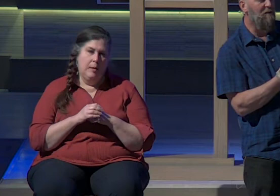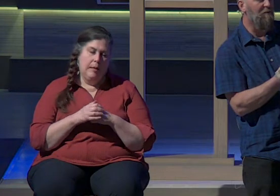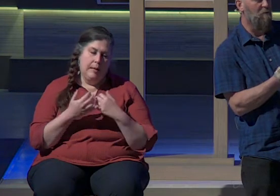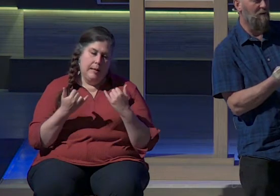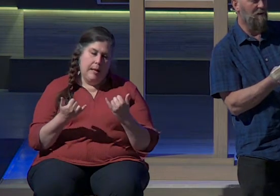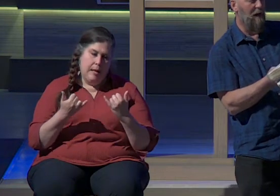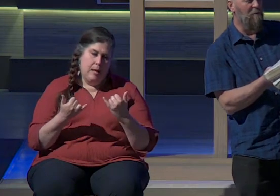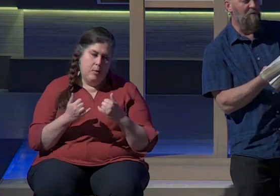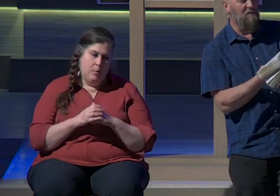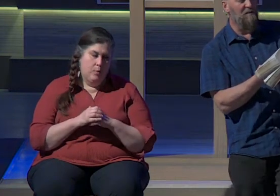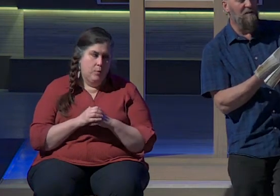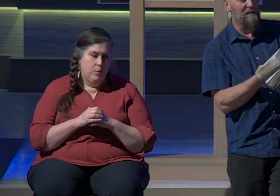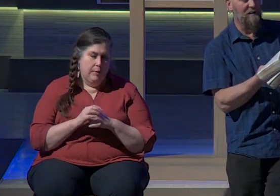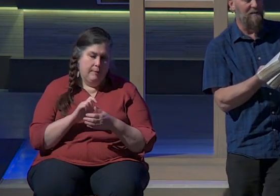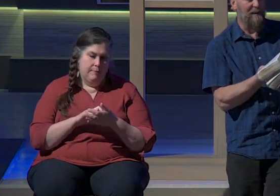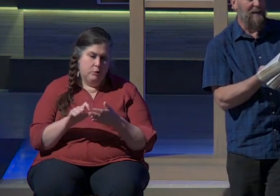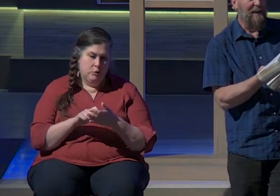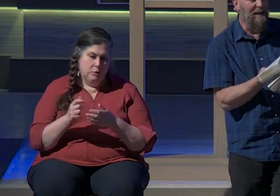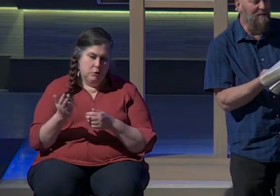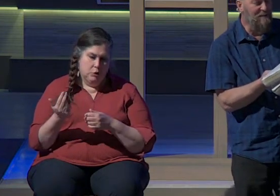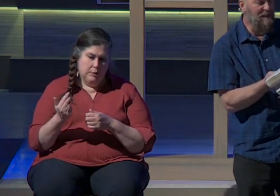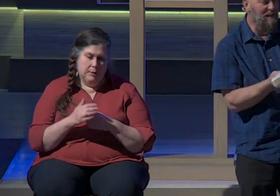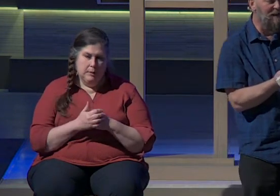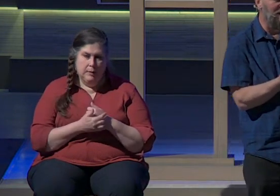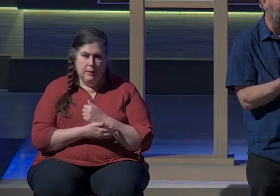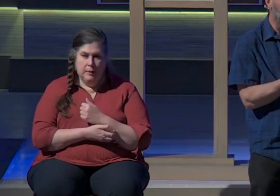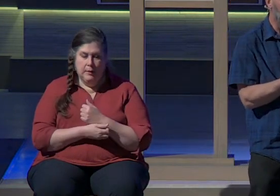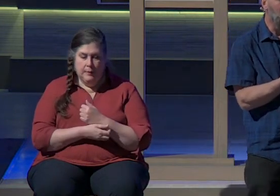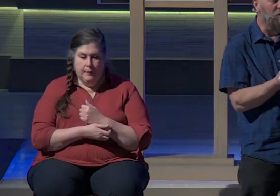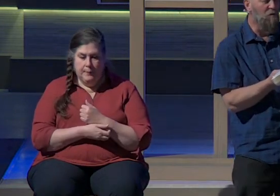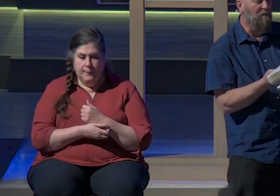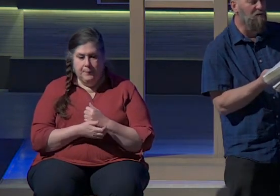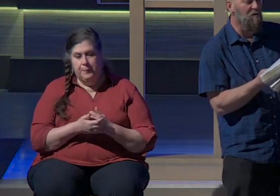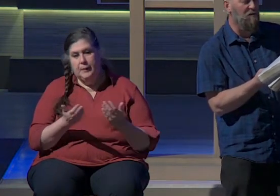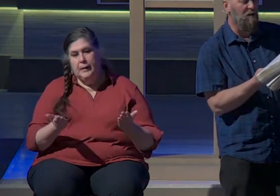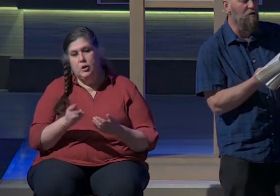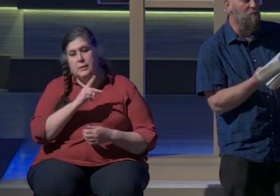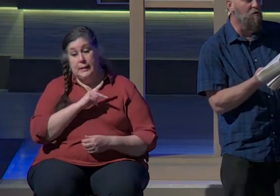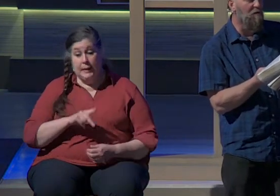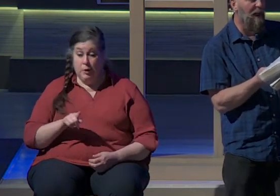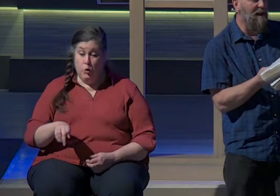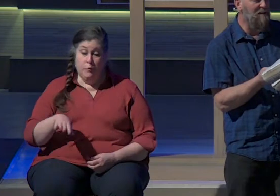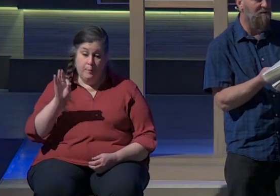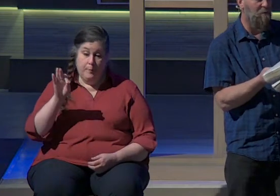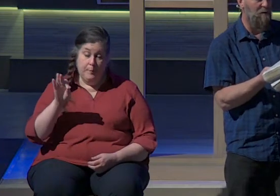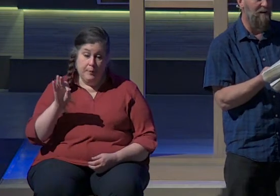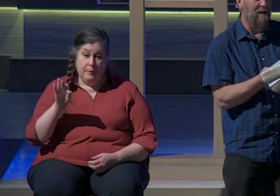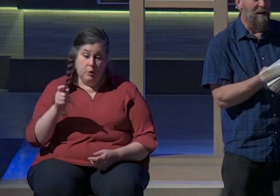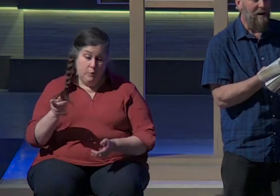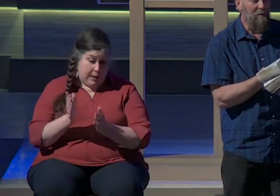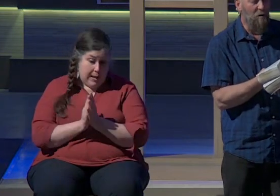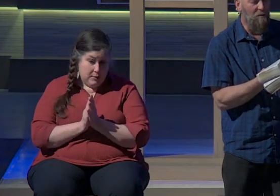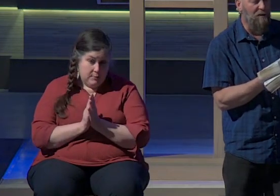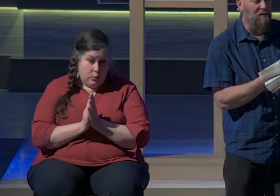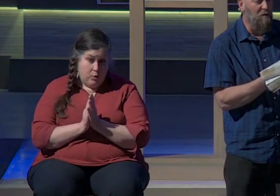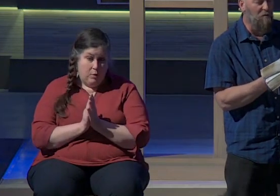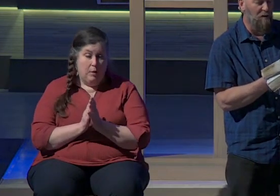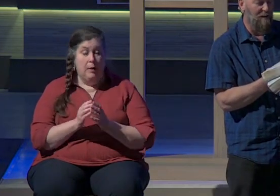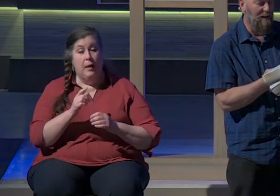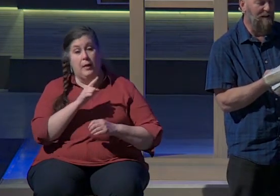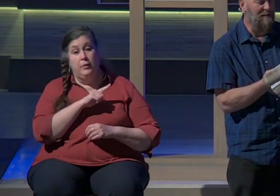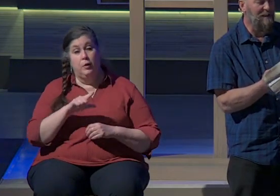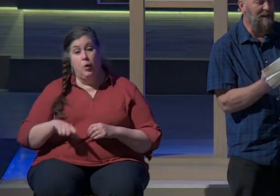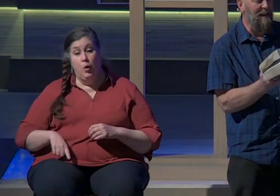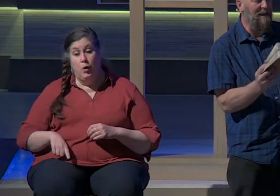Now, therefore, I'm in verse 13. Here is the king whom you have chosen, whom you have asked for. And behold, the